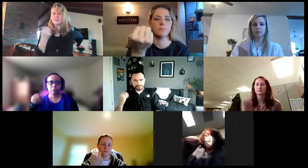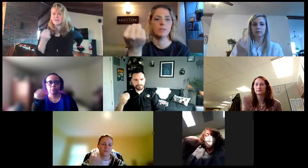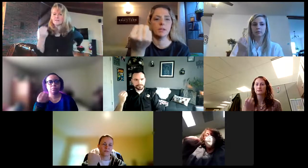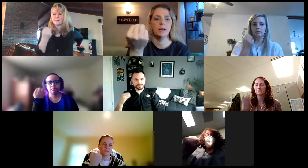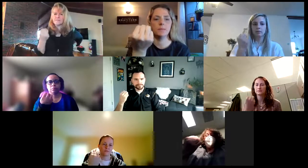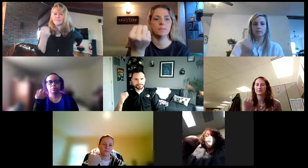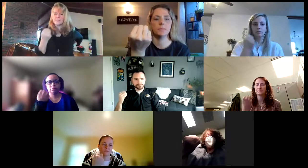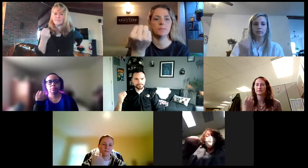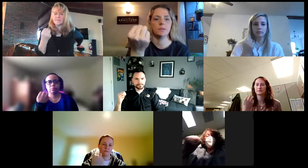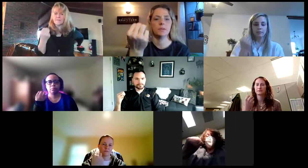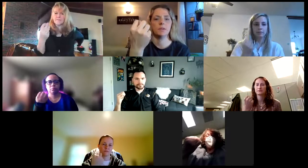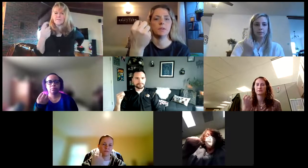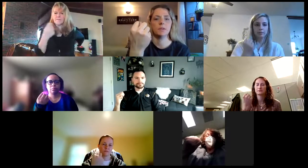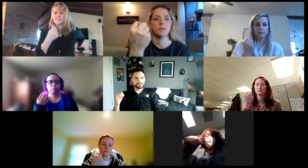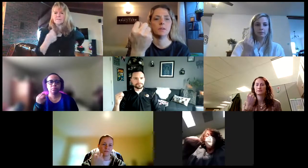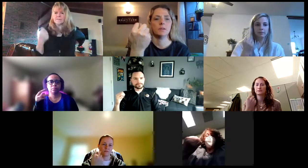So Monday,